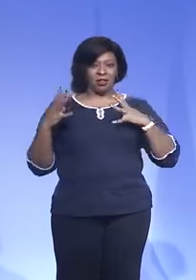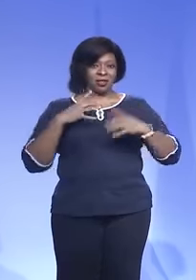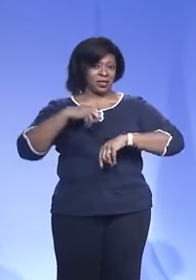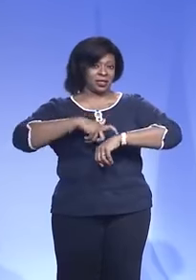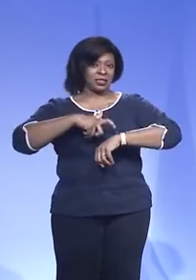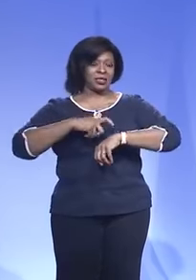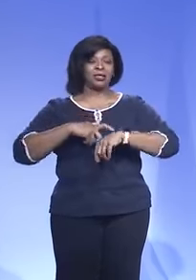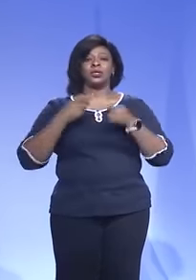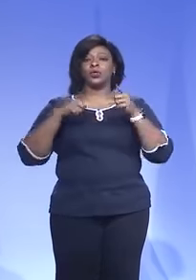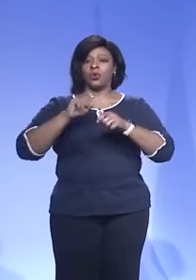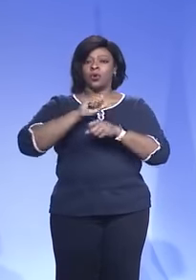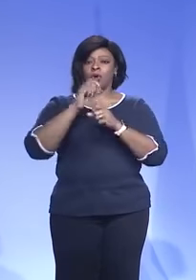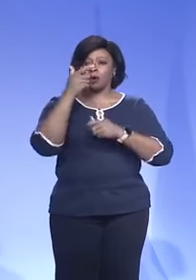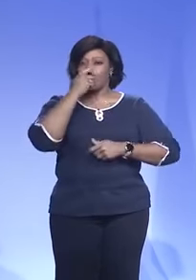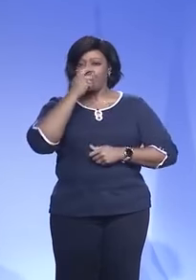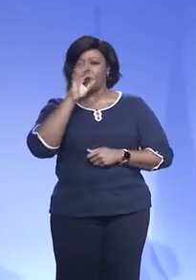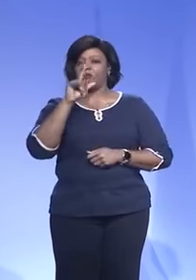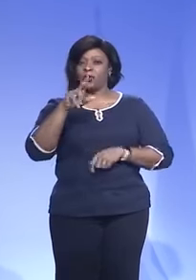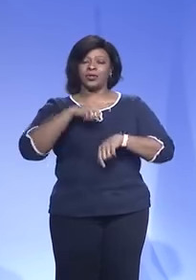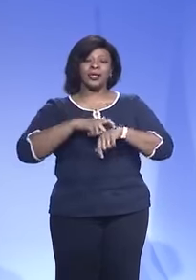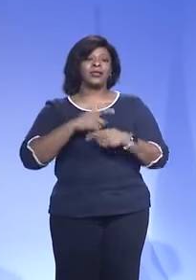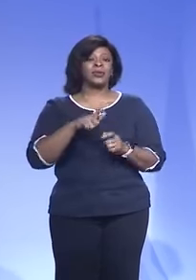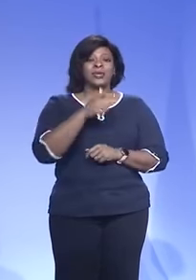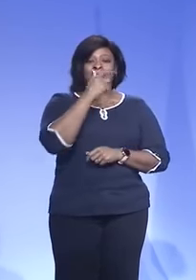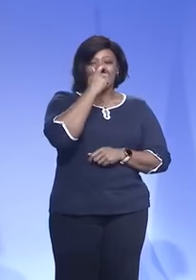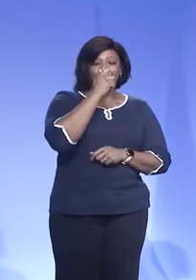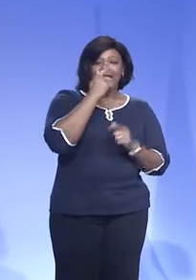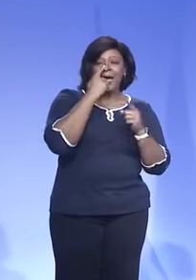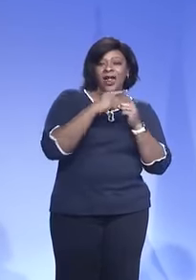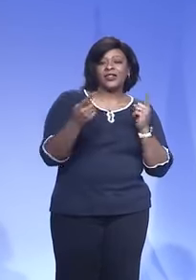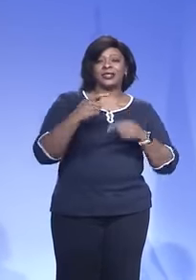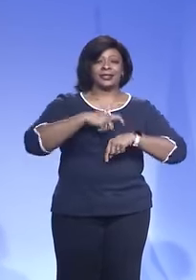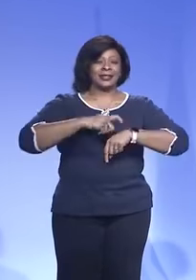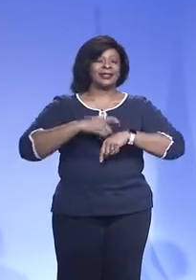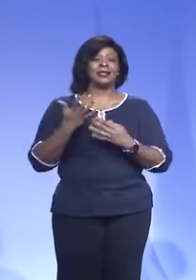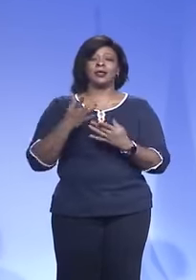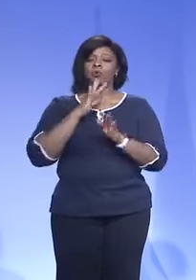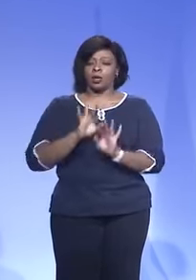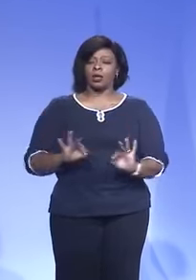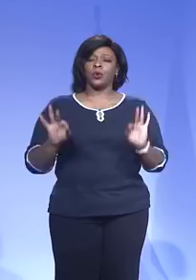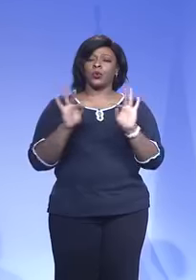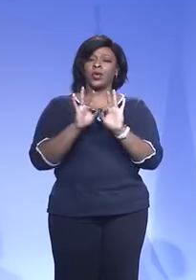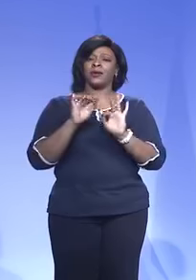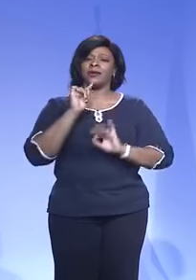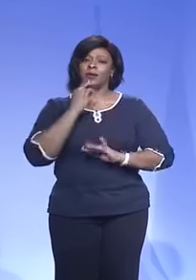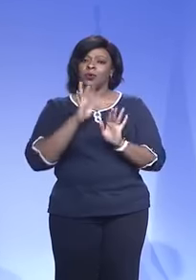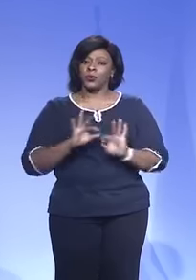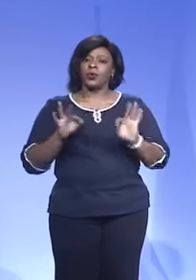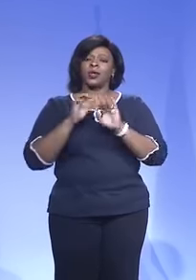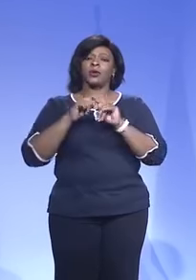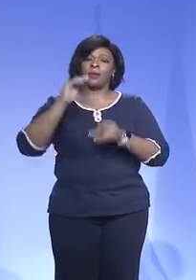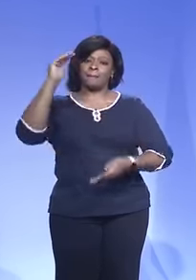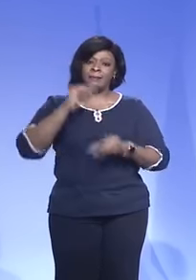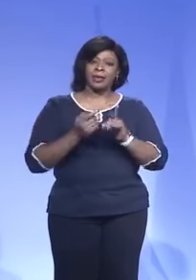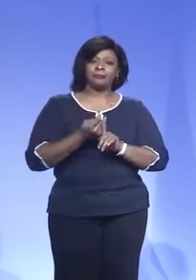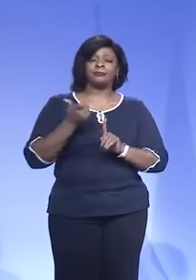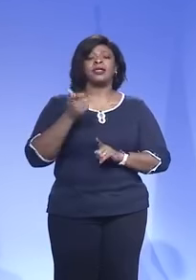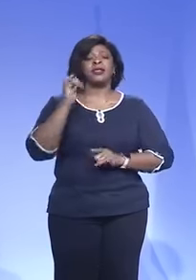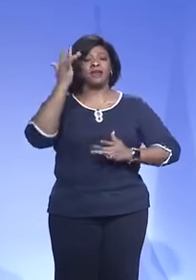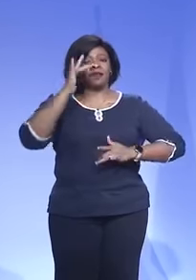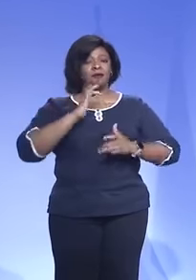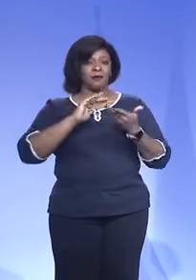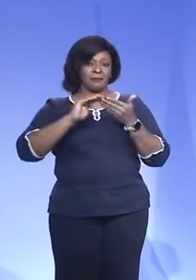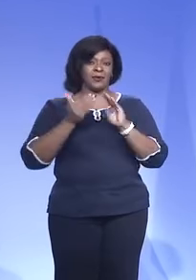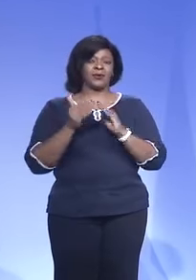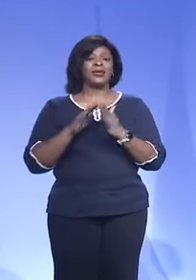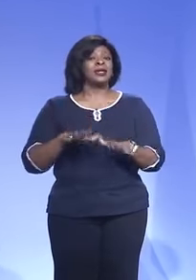season, during the cold and flu season, during the seasonal allergies, and then we're in a critical phase of mitigating the COVID-19 virus in our